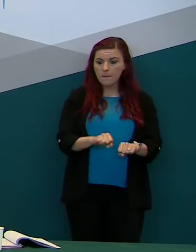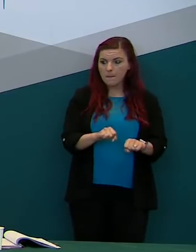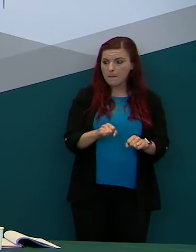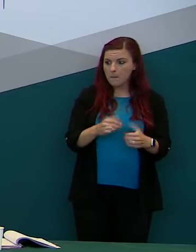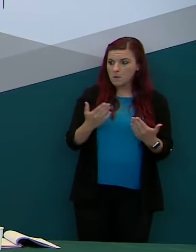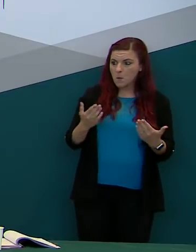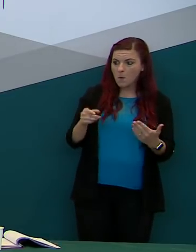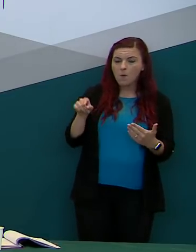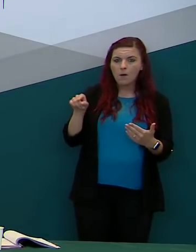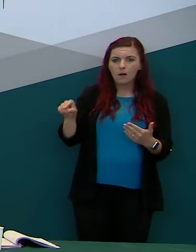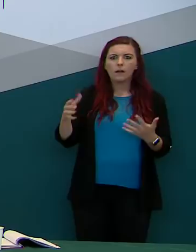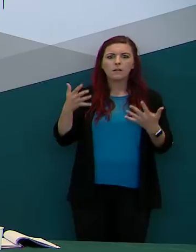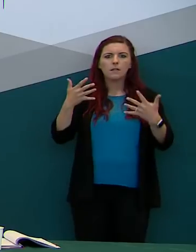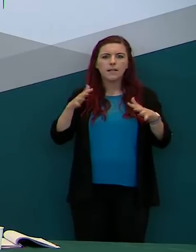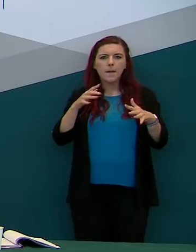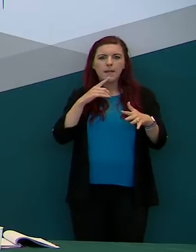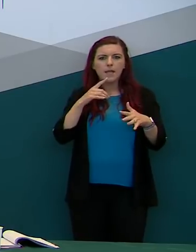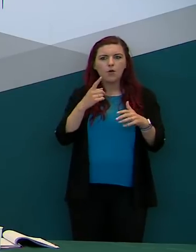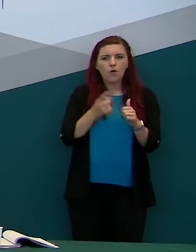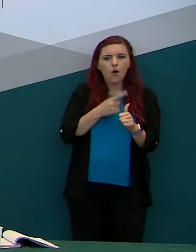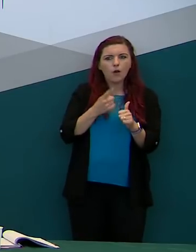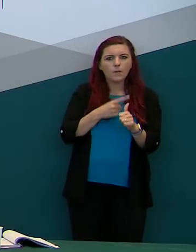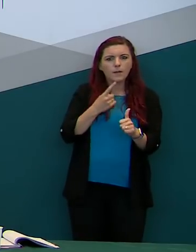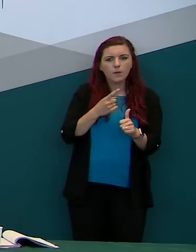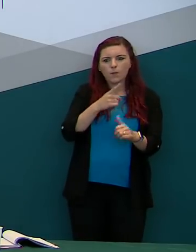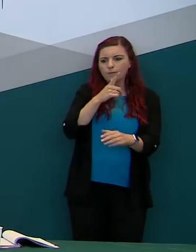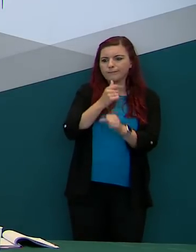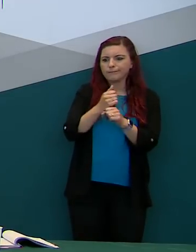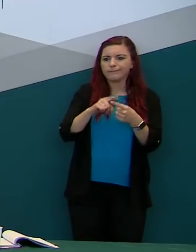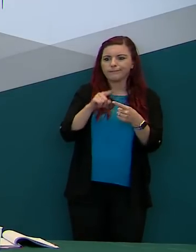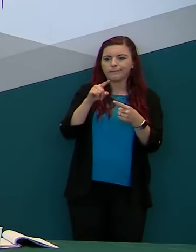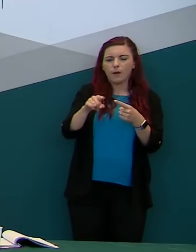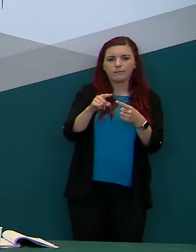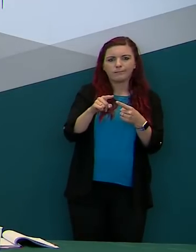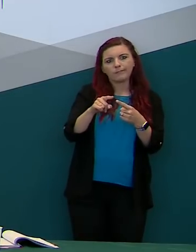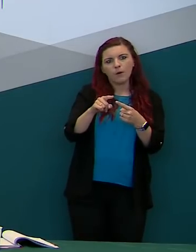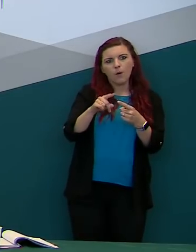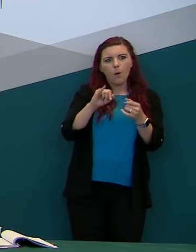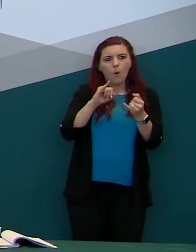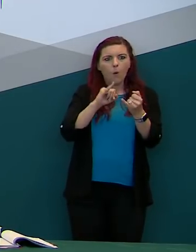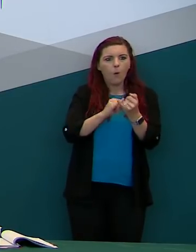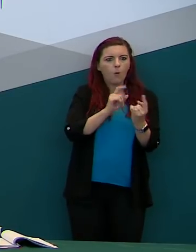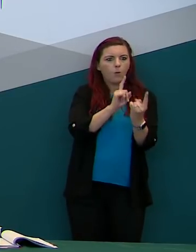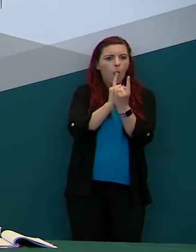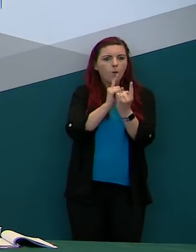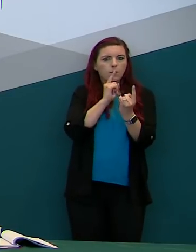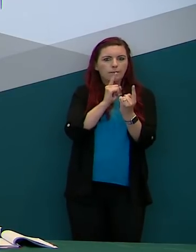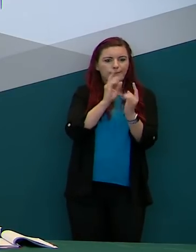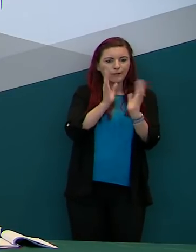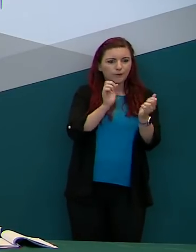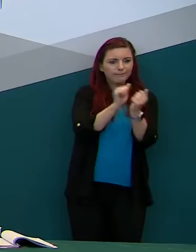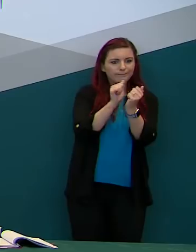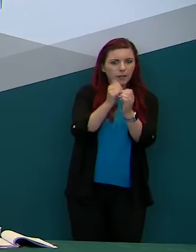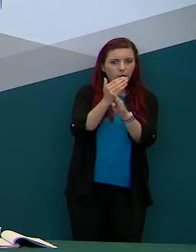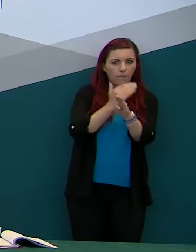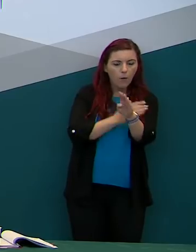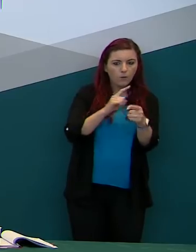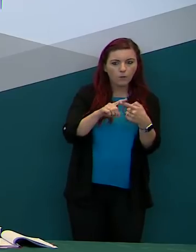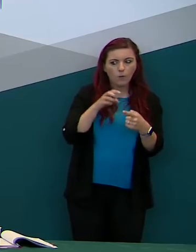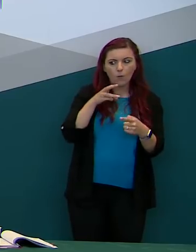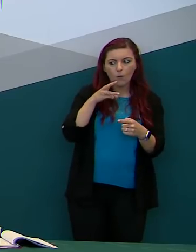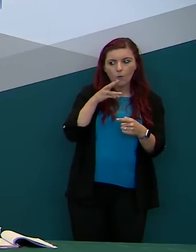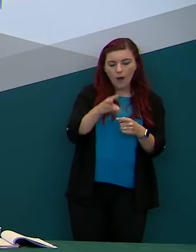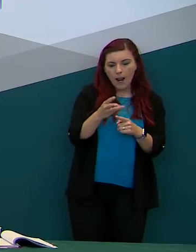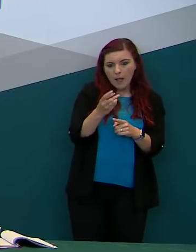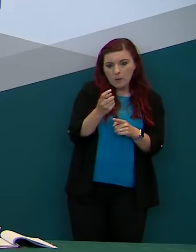It was semi-automated in terms of close contacts from May the 12th. It'll be fully automated from May the 19th for contacting